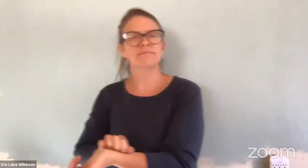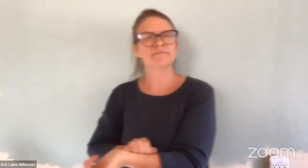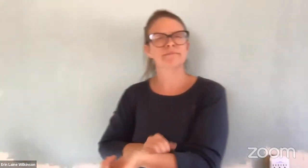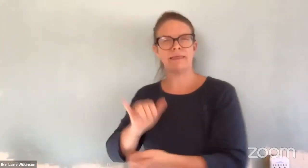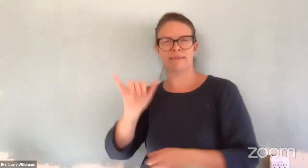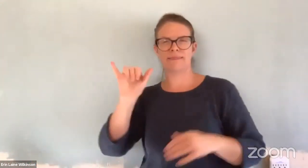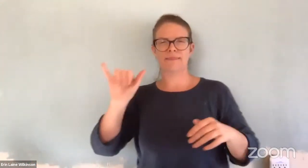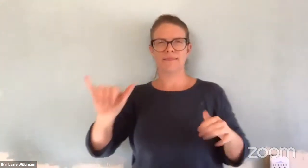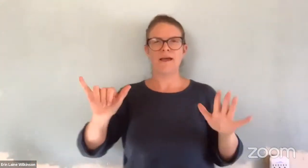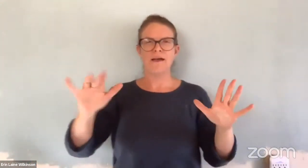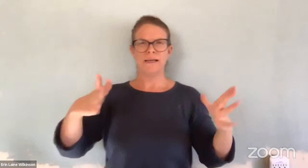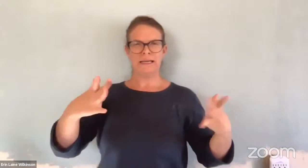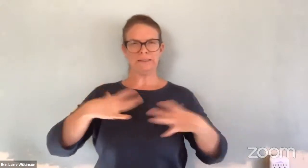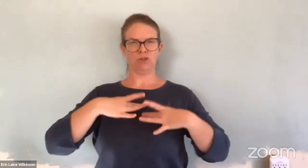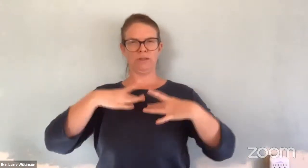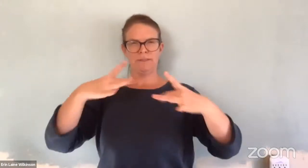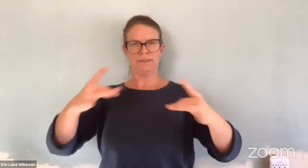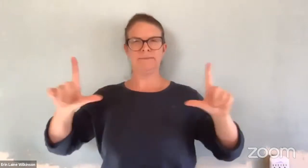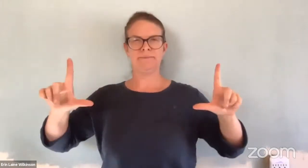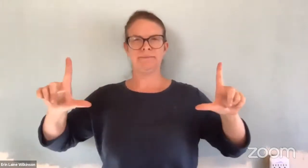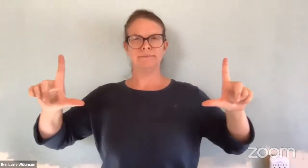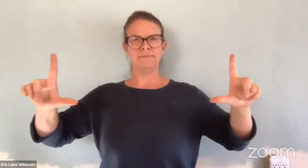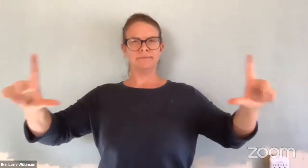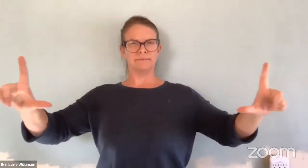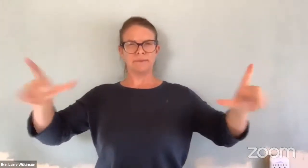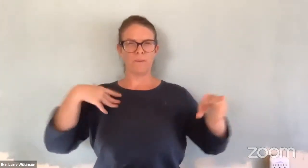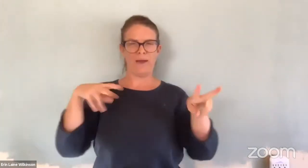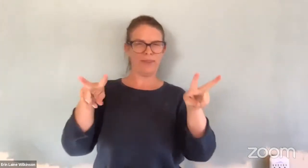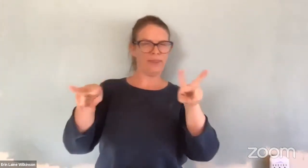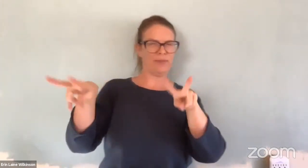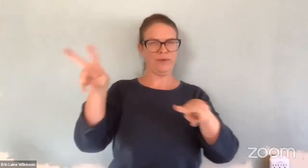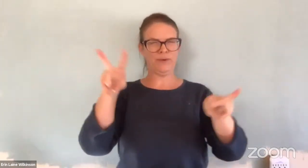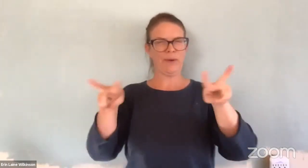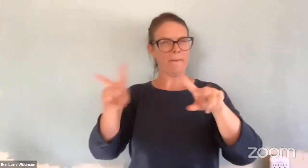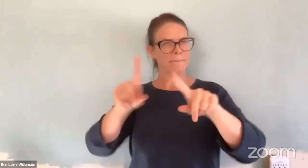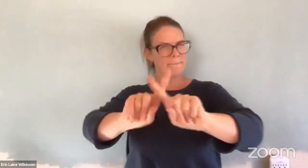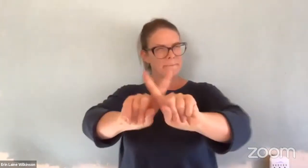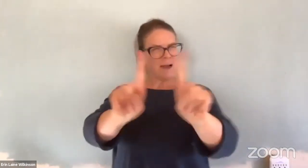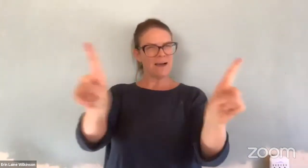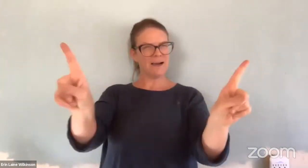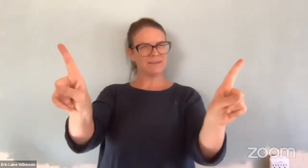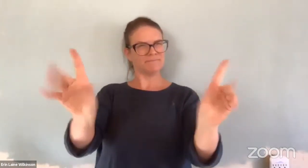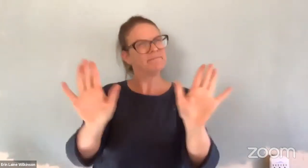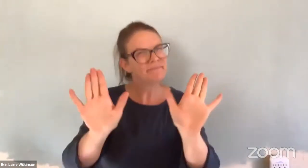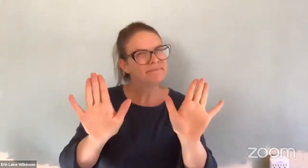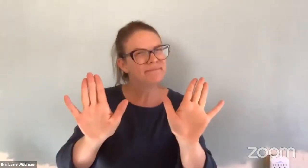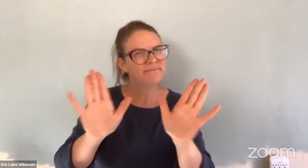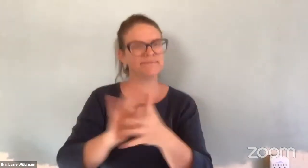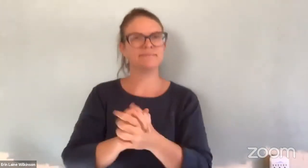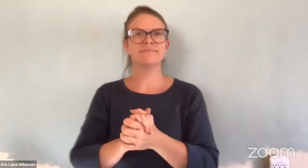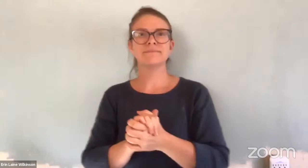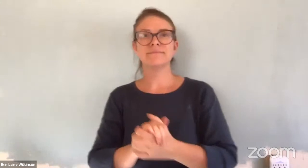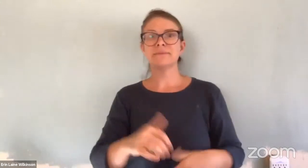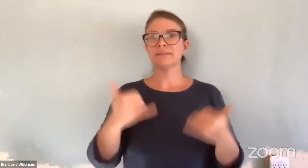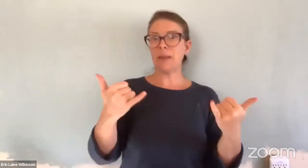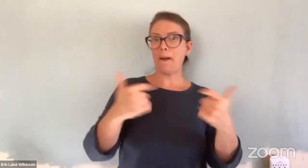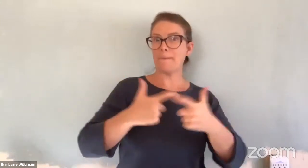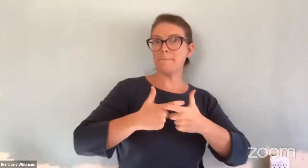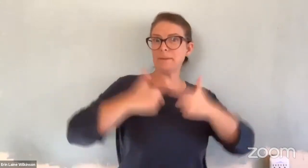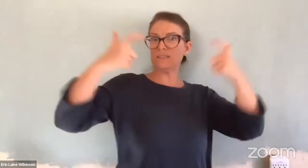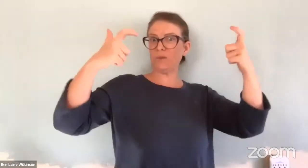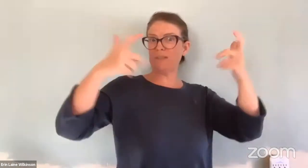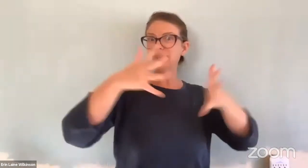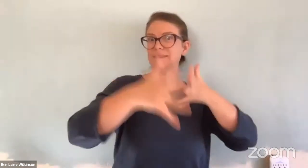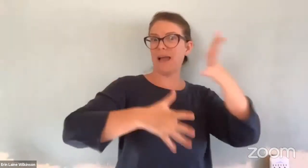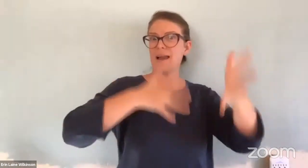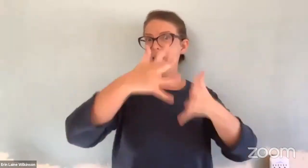reasons, but you'll get the same result where the genetic pool then is perhaps weakened again. So there are fewer deaf people as people leave that small community. So it's interesting